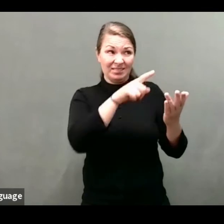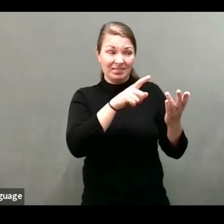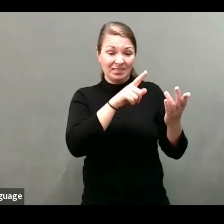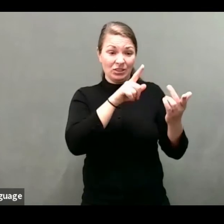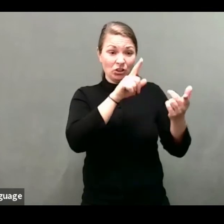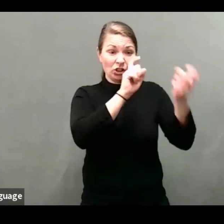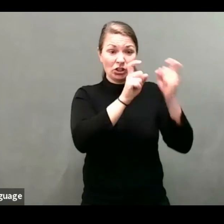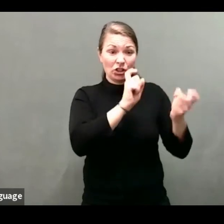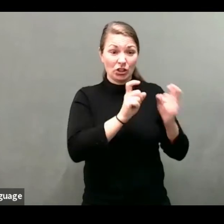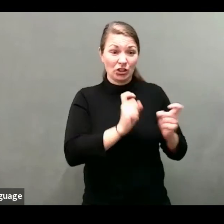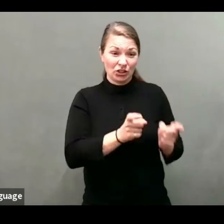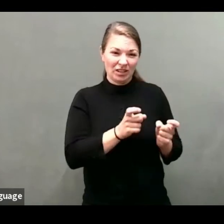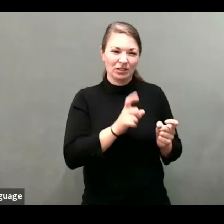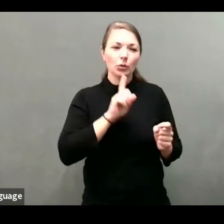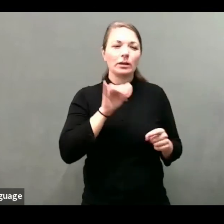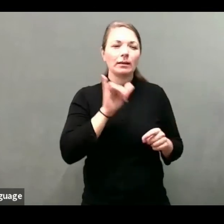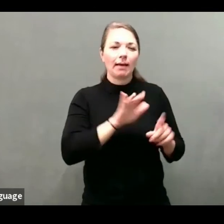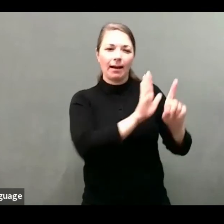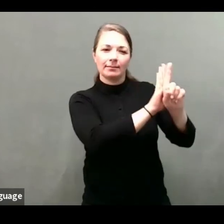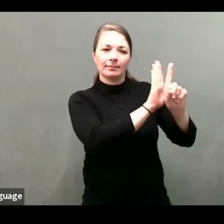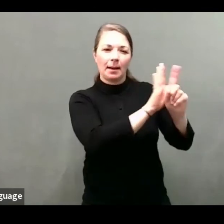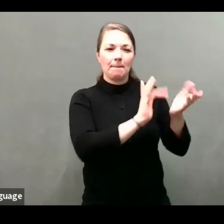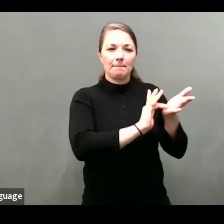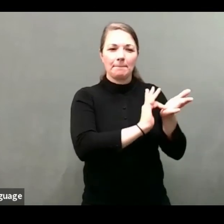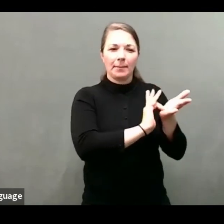We get paid for that.